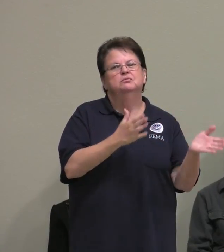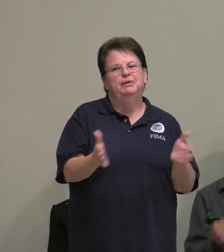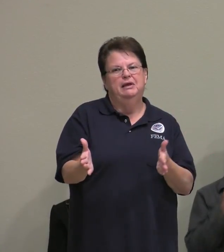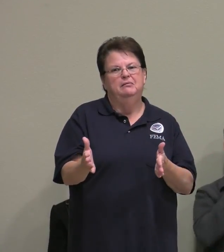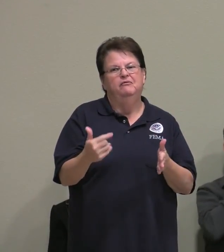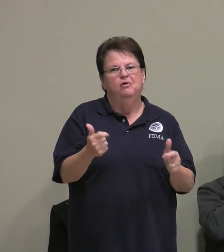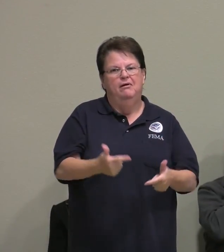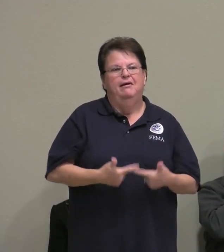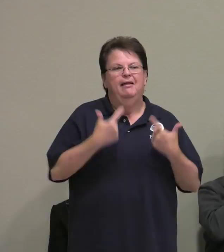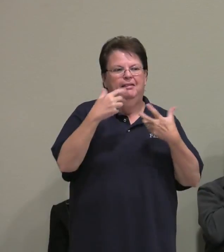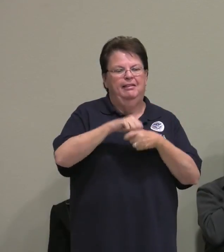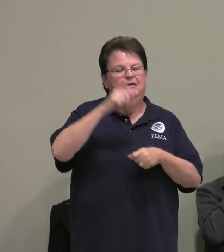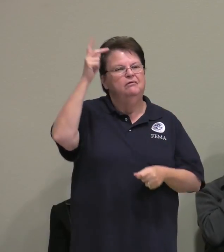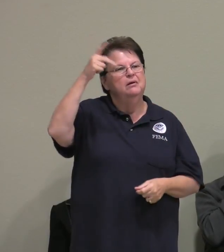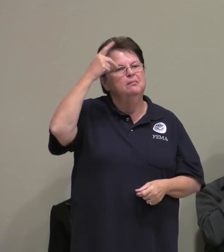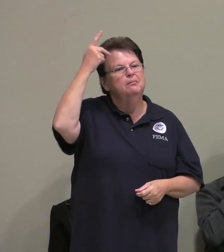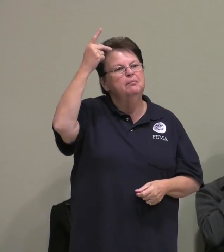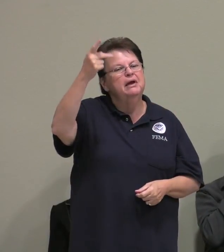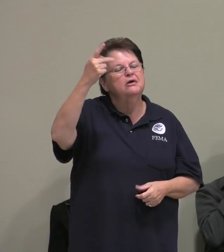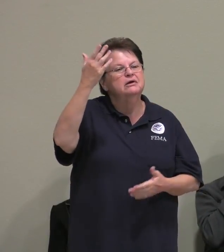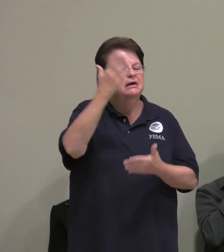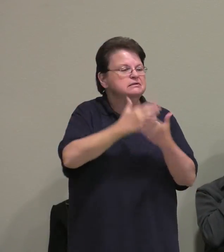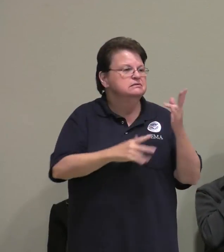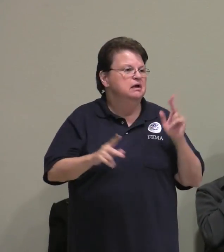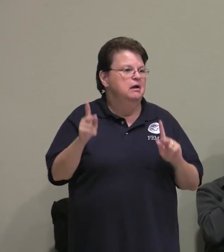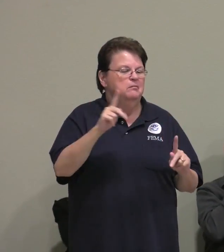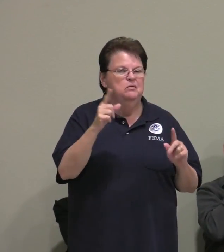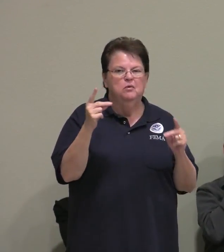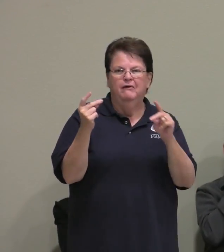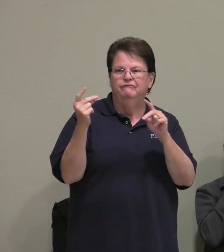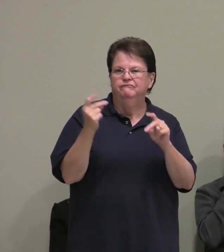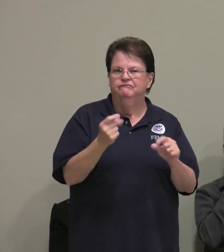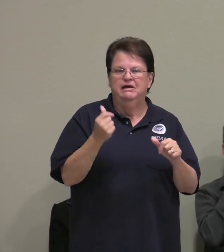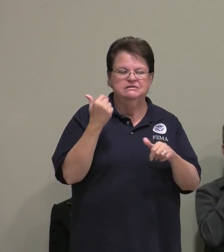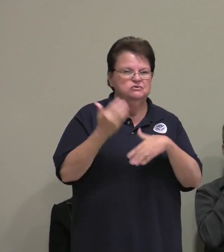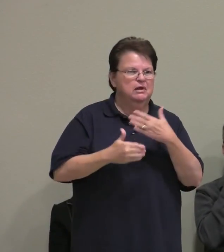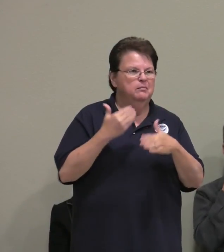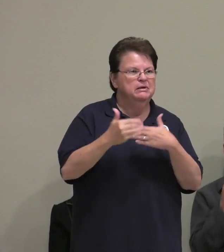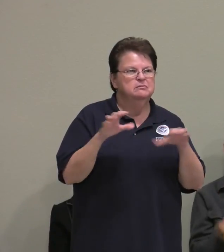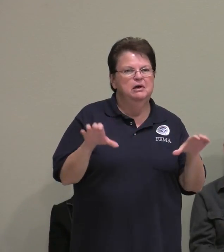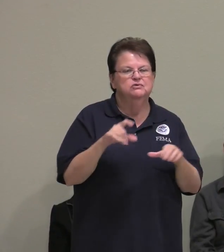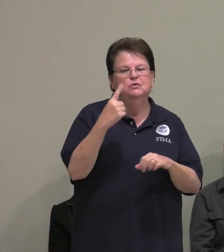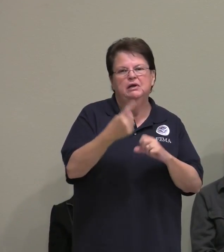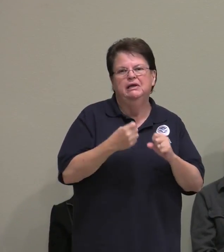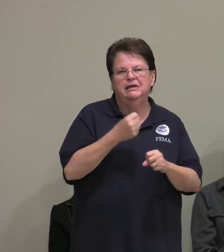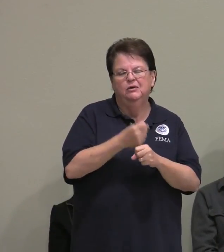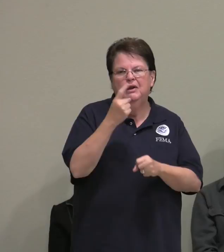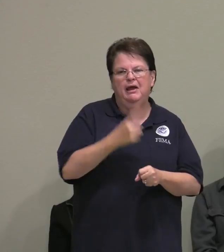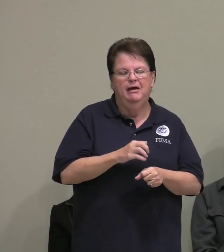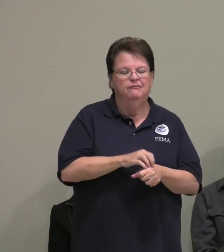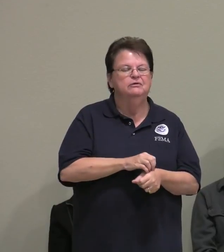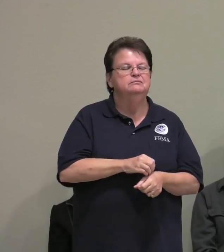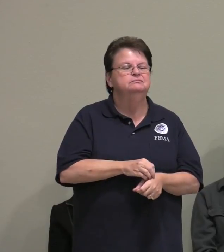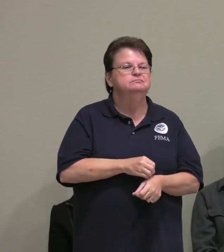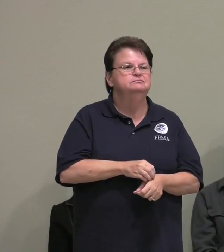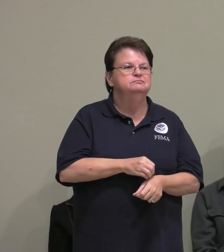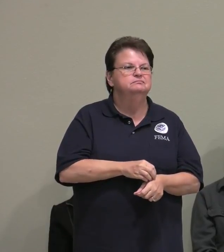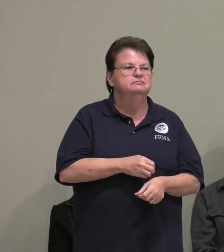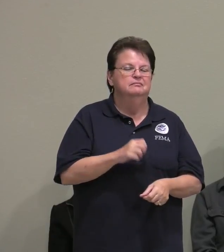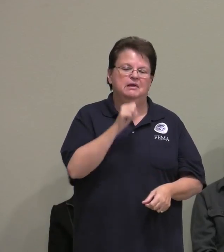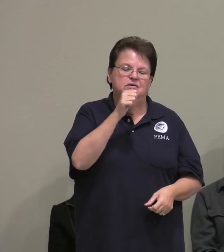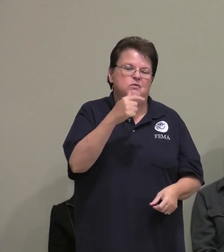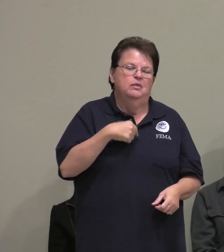I can live in paradise. Some people who are maybe faster at it might do it in a year and a half but I don't think anything